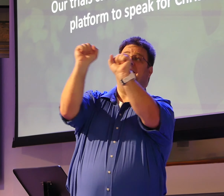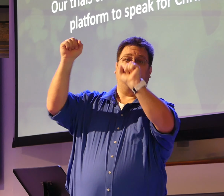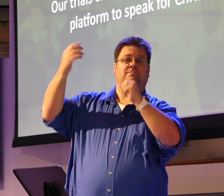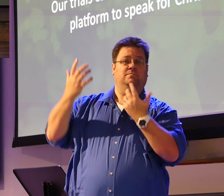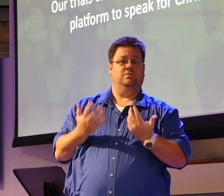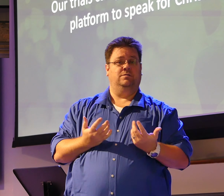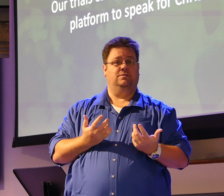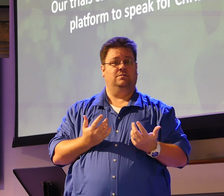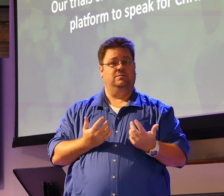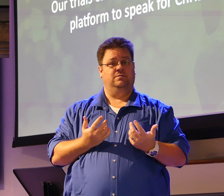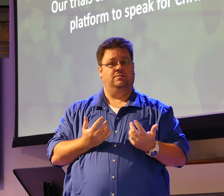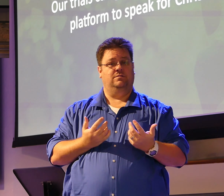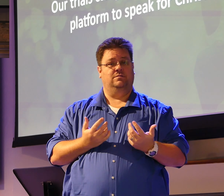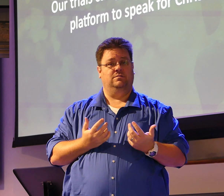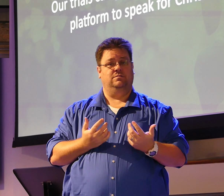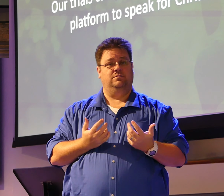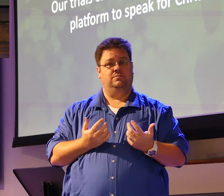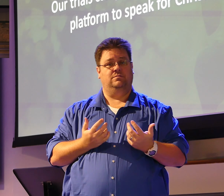through that